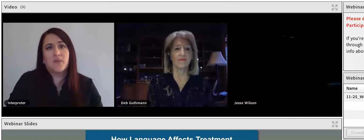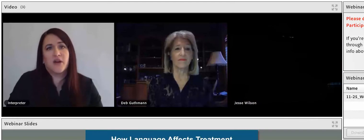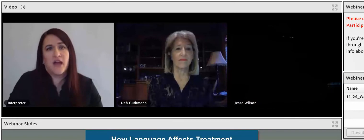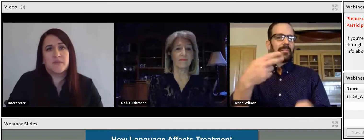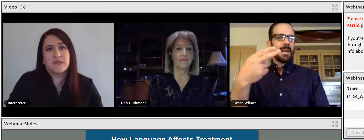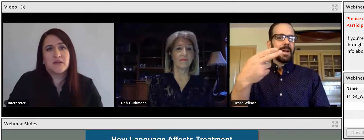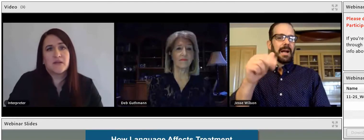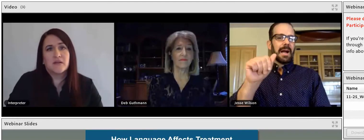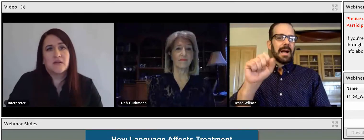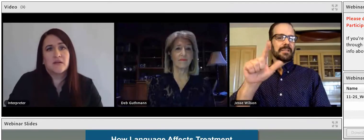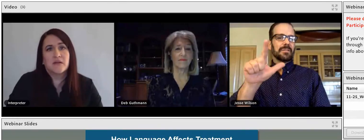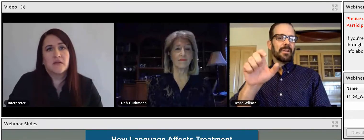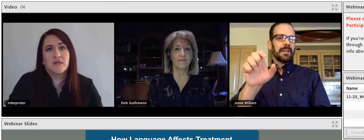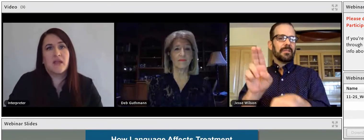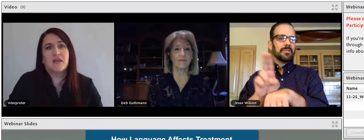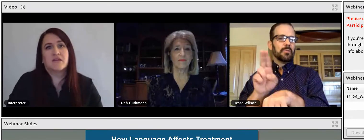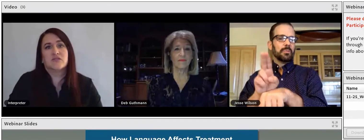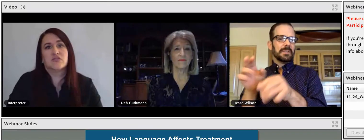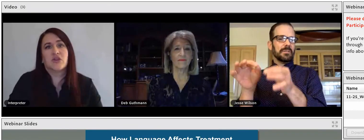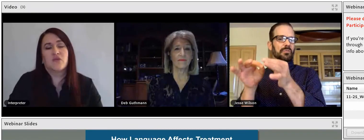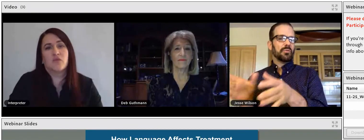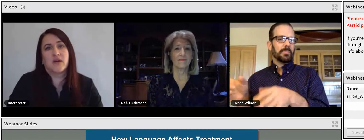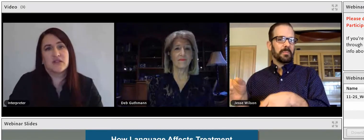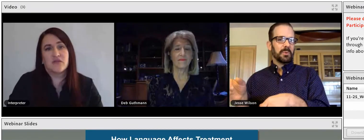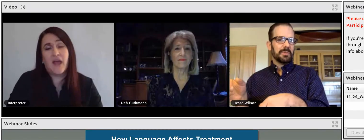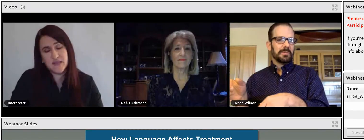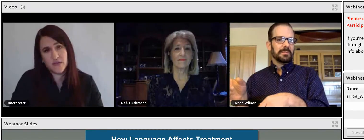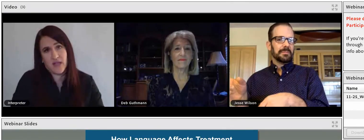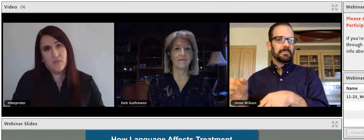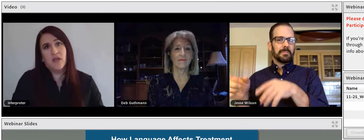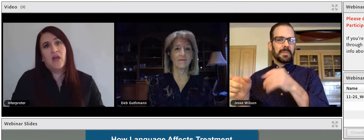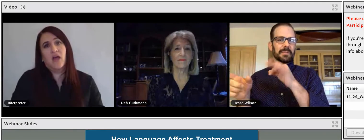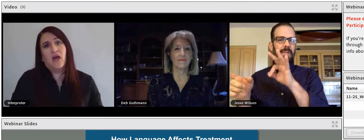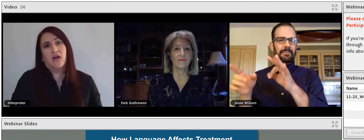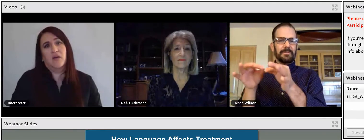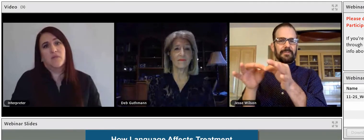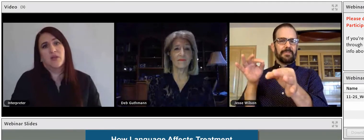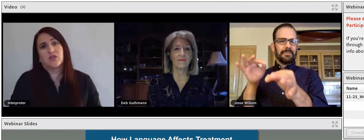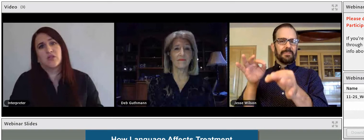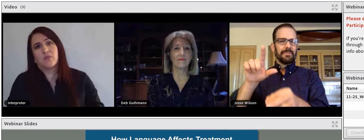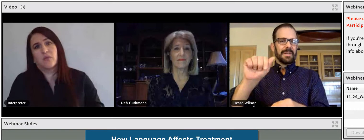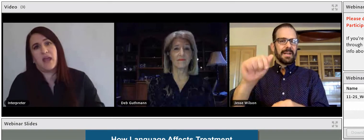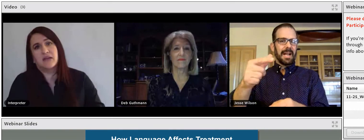discussion. Or perhaps they don't want to hassle them,